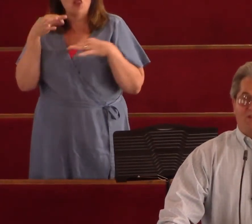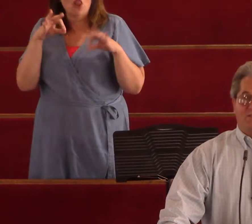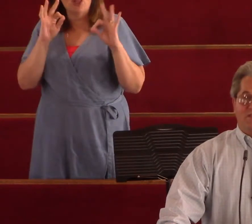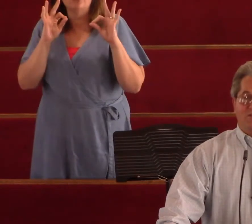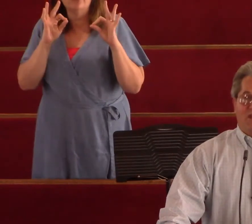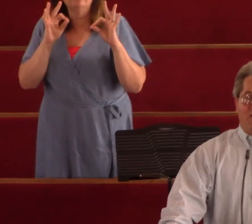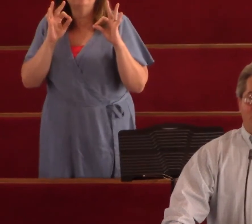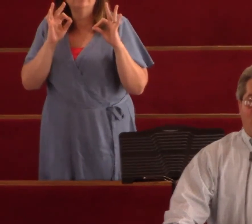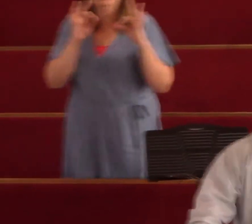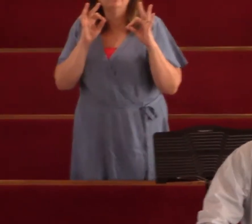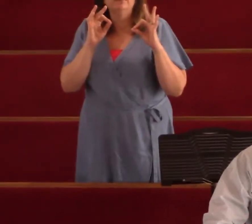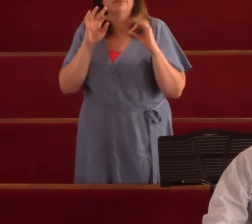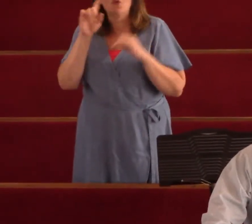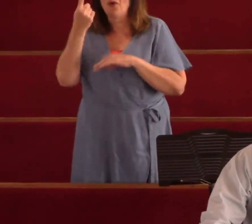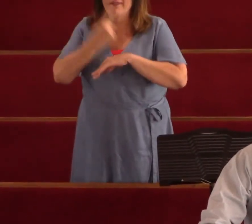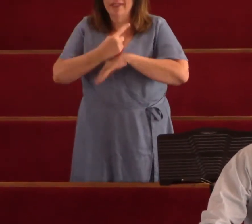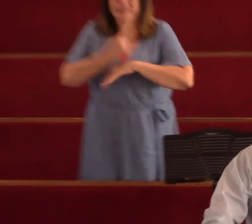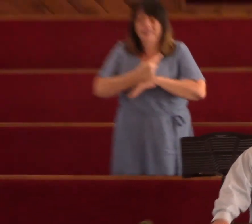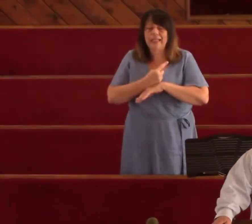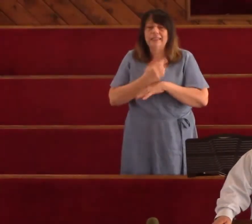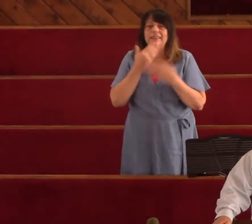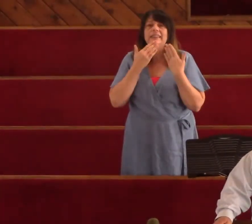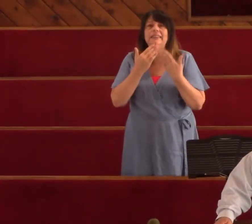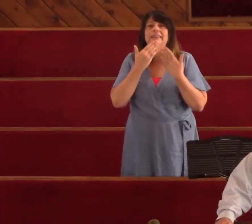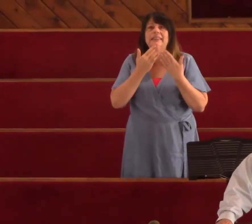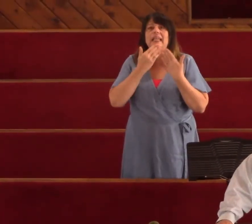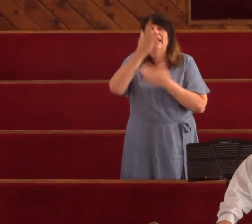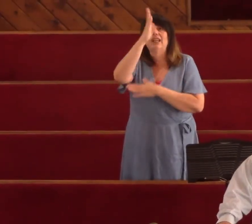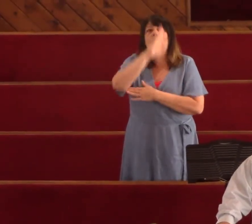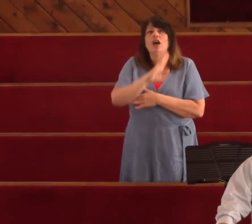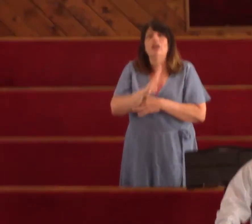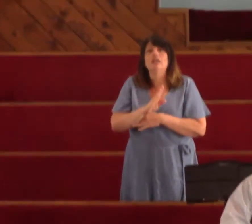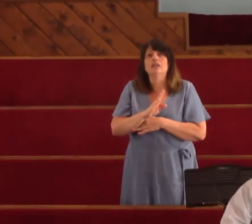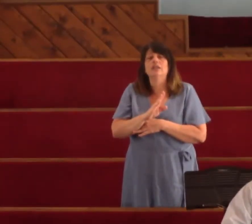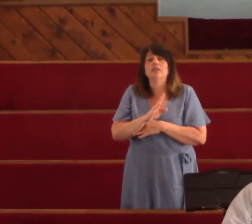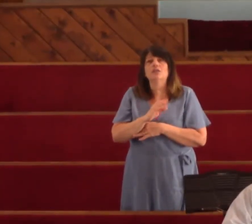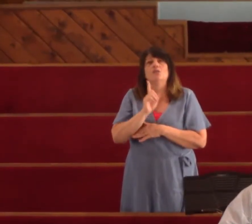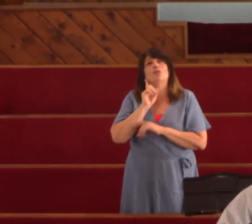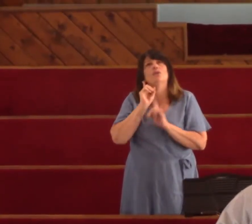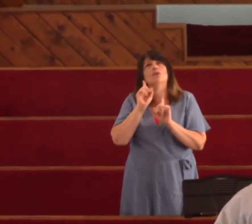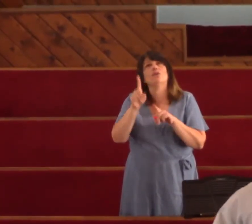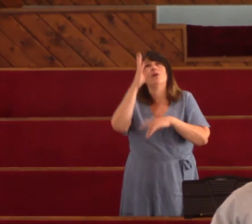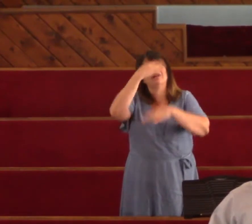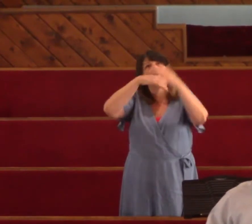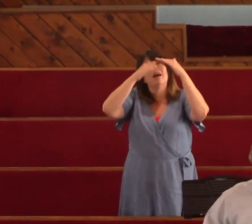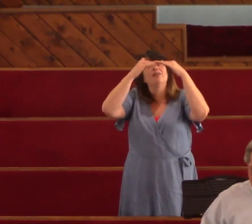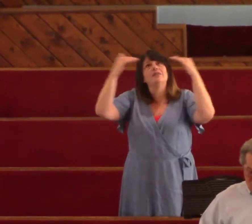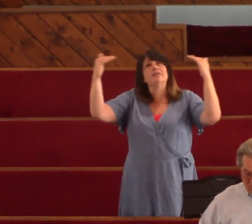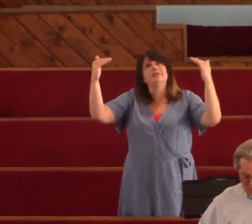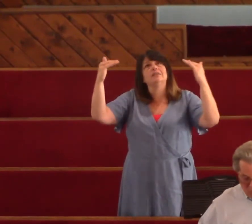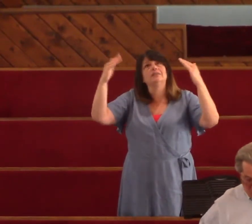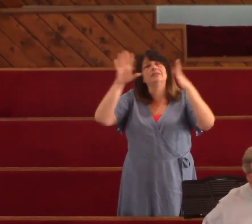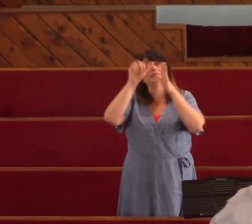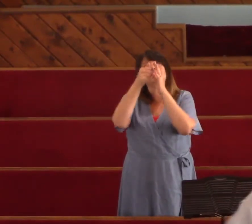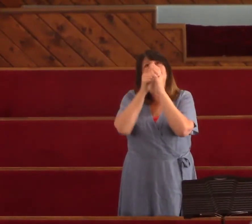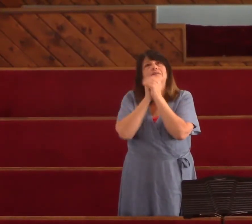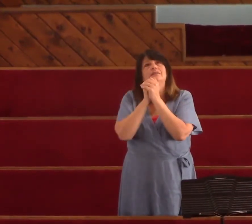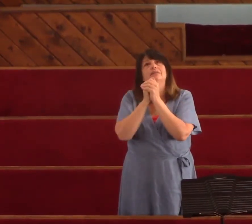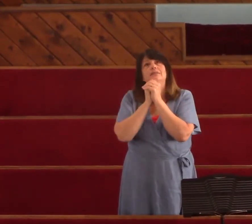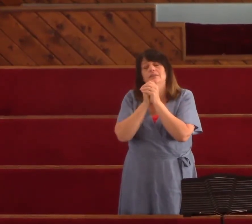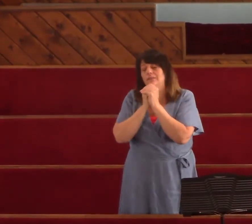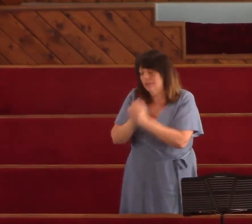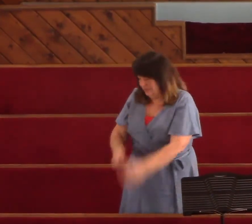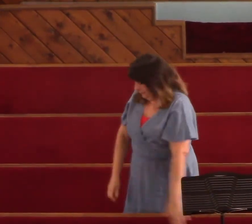one of these days, thank God, we're going up by the help and the grace of God. Now we'll have a song from Robin.